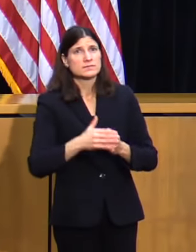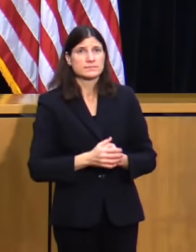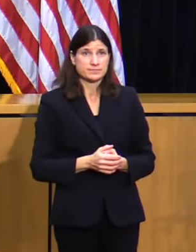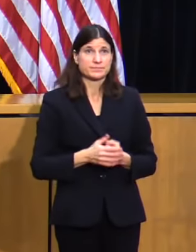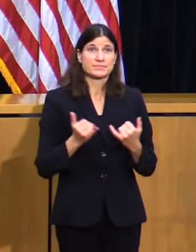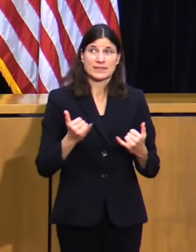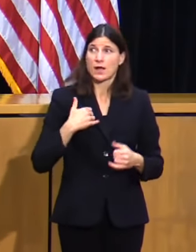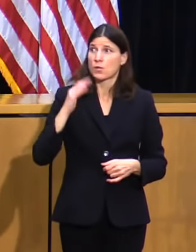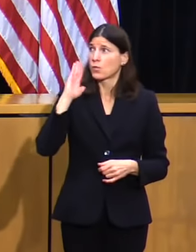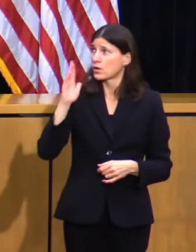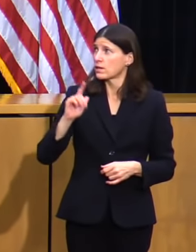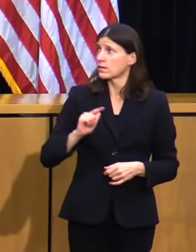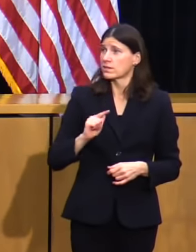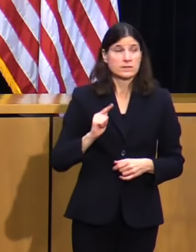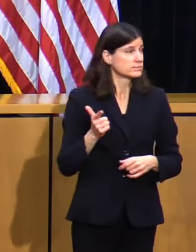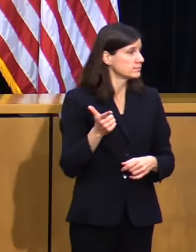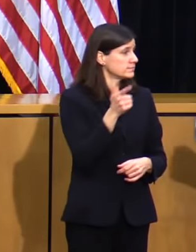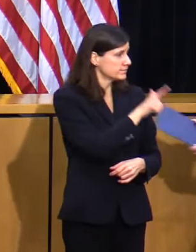Sam.